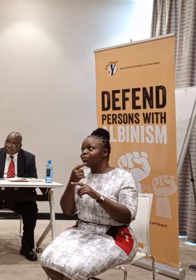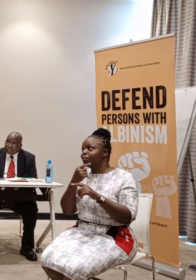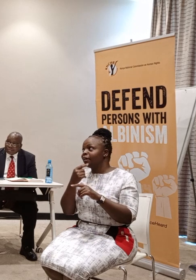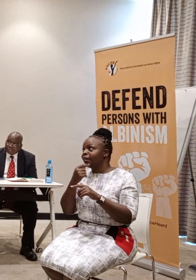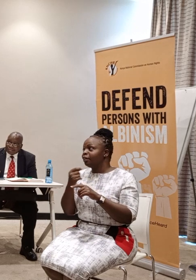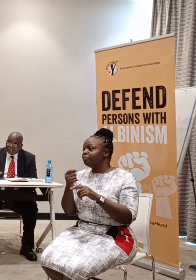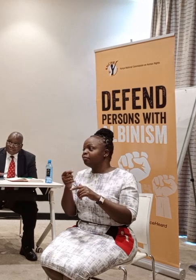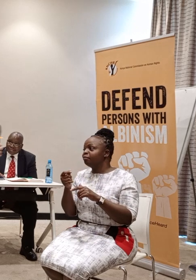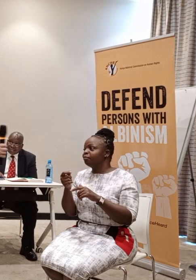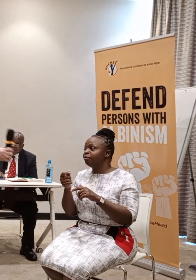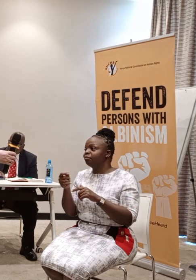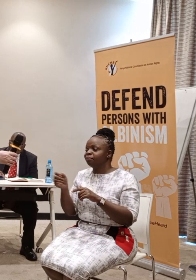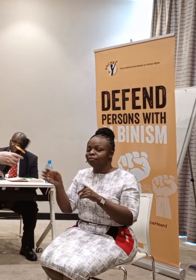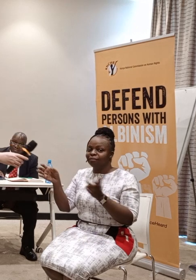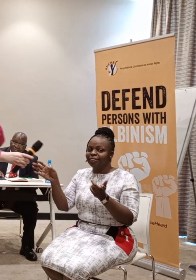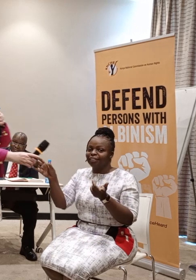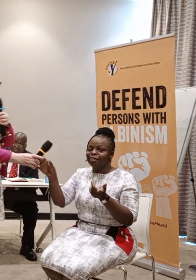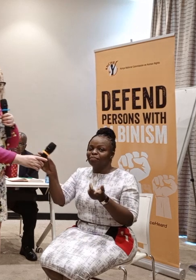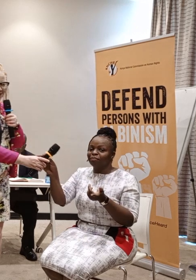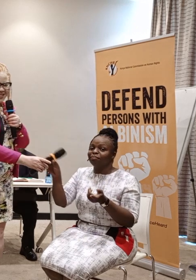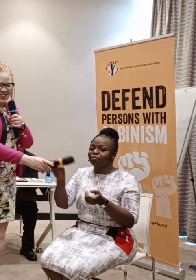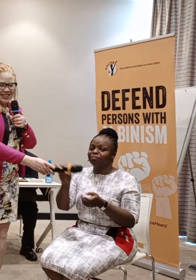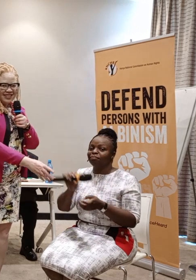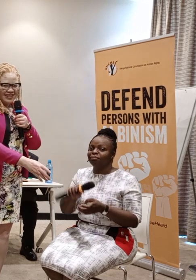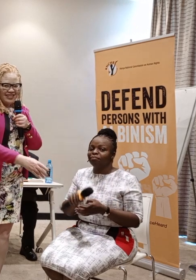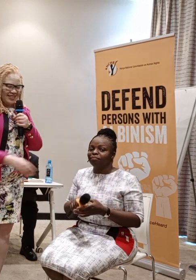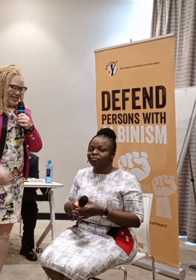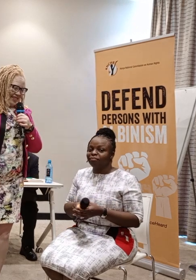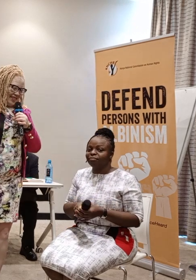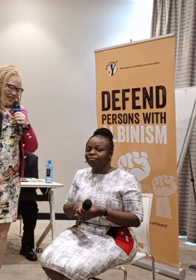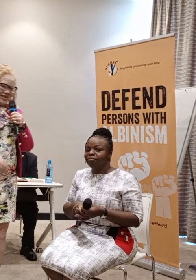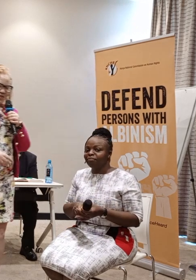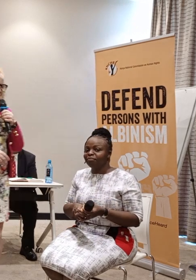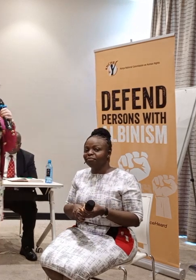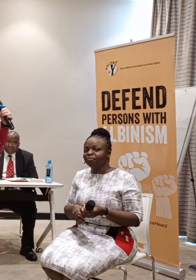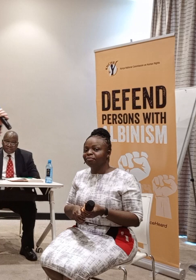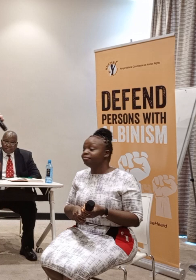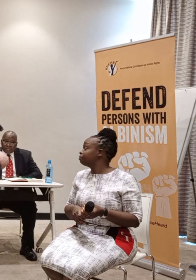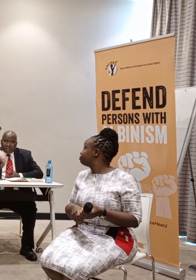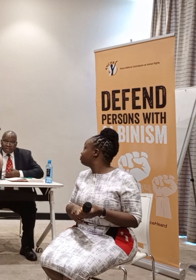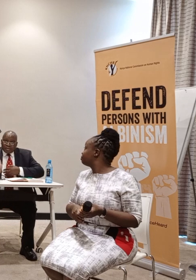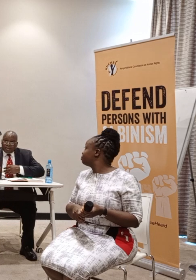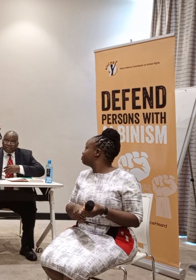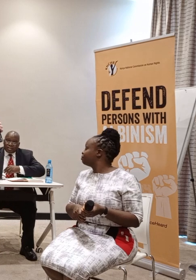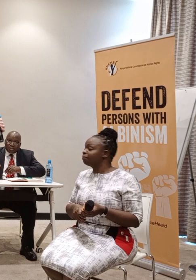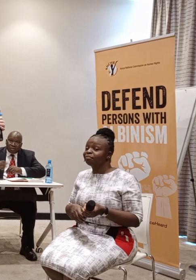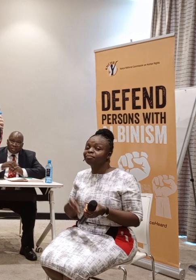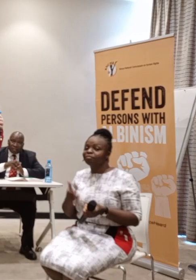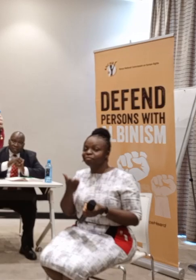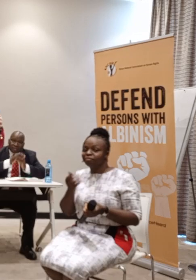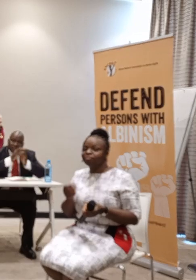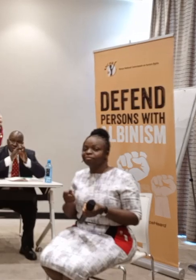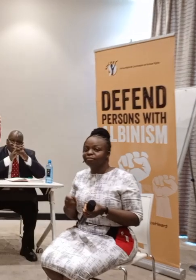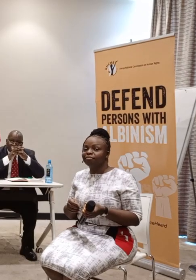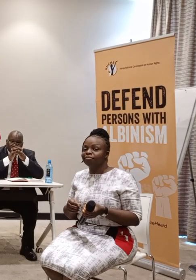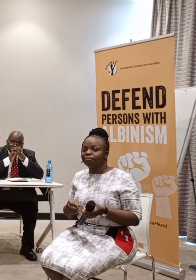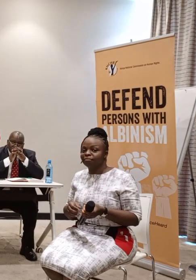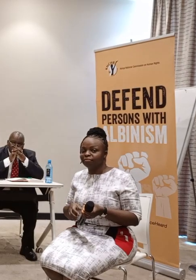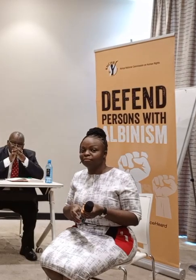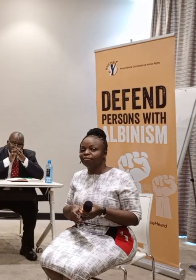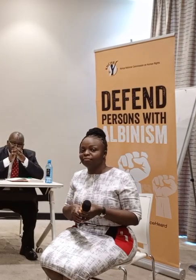I am not, do you have another interpreter? Yeah. There is another. Where? The interpreter. Yes. No,